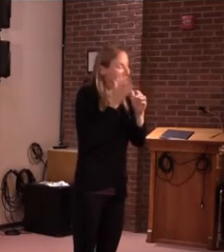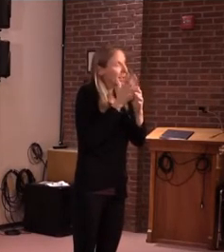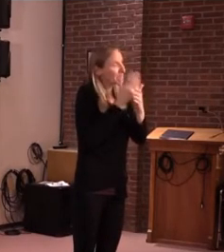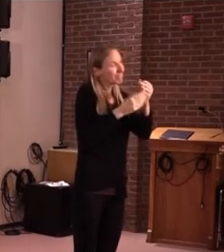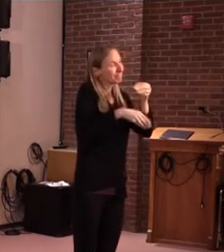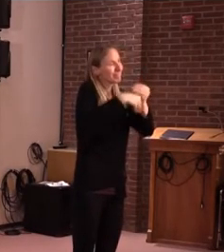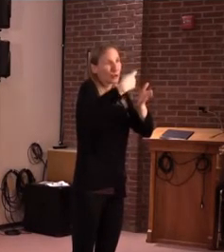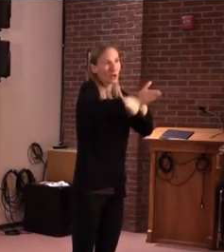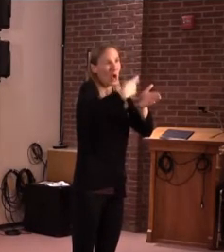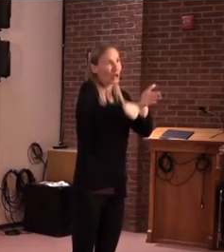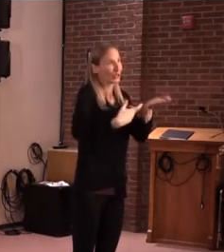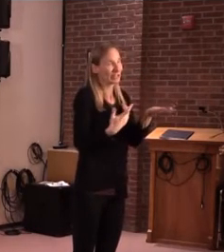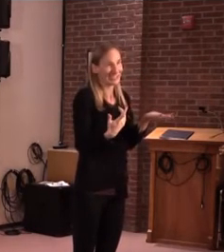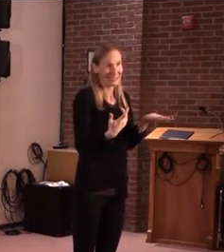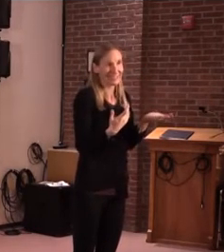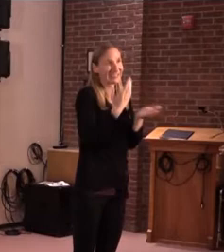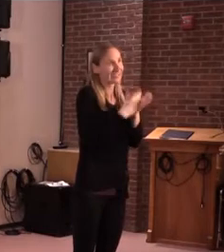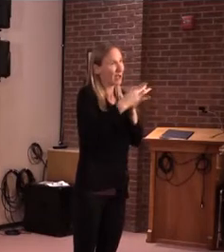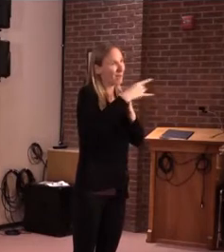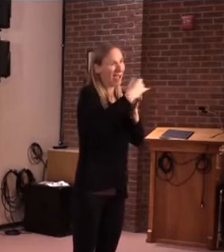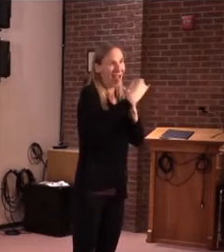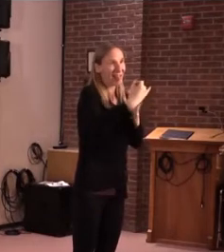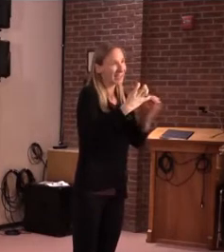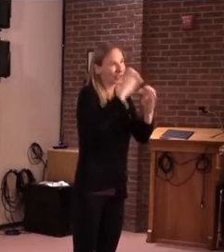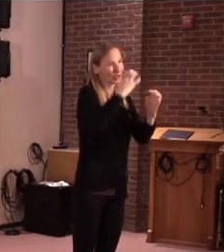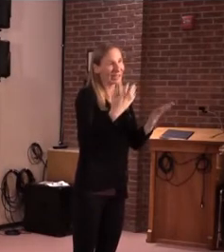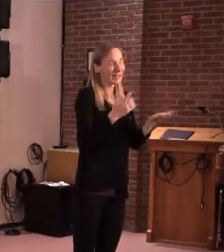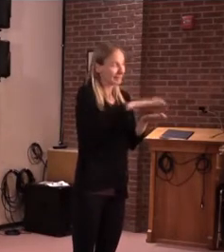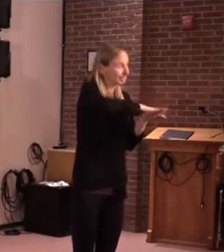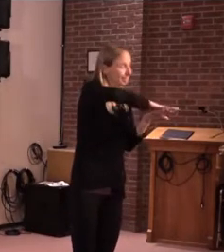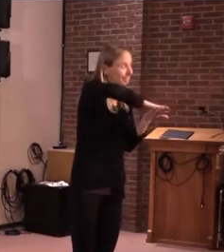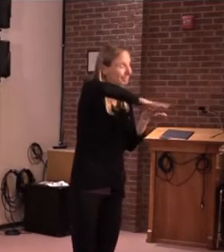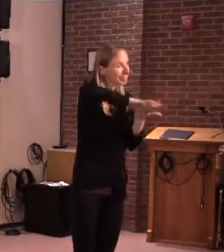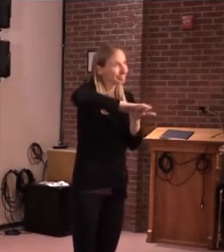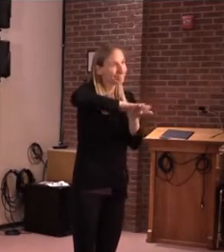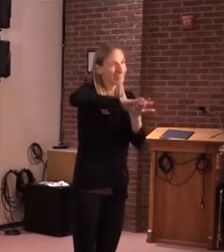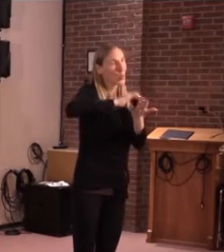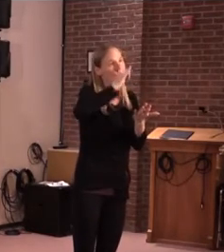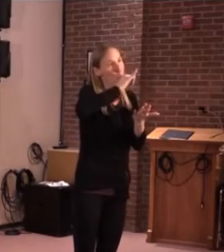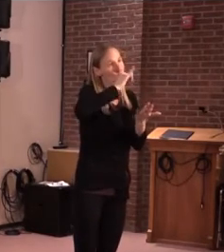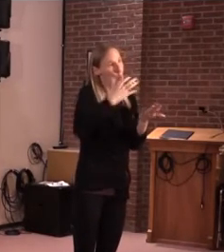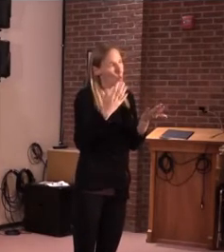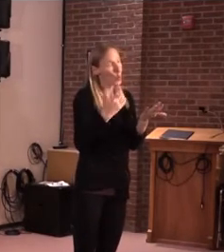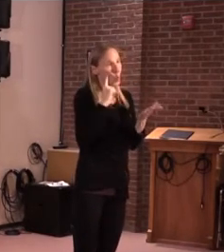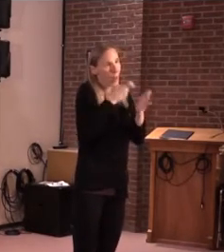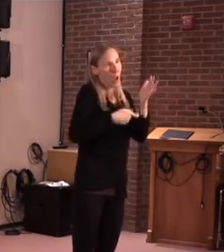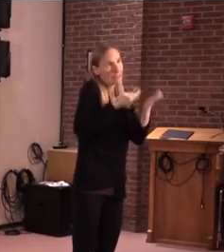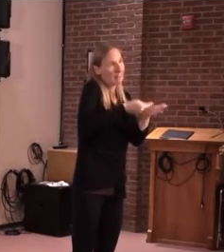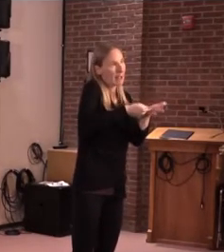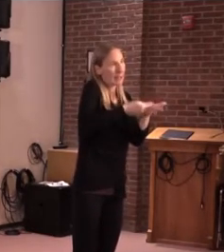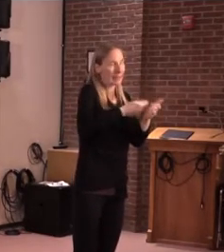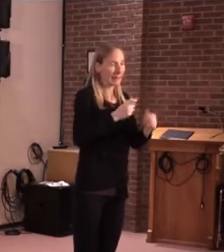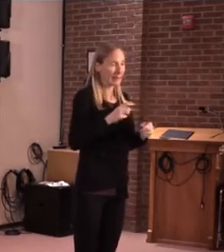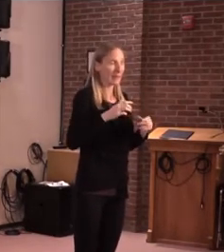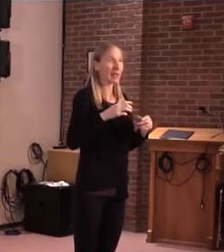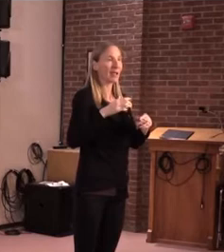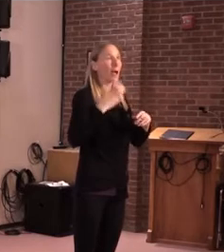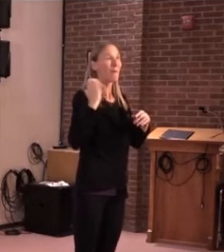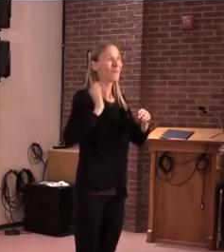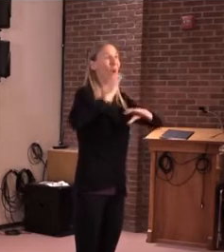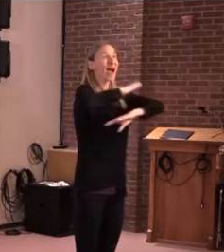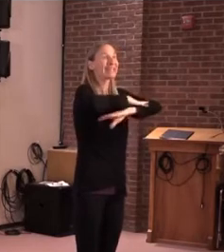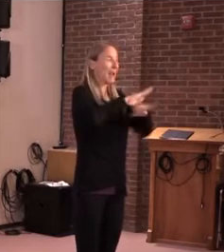expenses, some of the guidelines, sanitation is an expense. Spacing is an